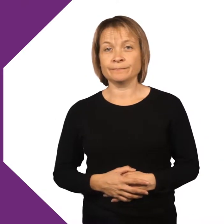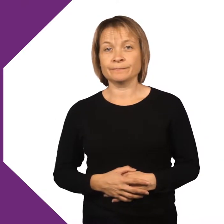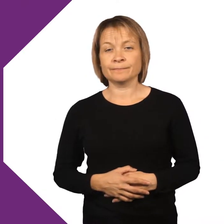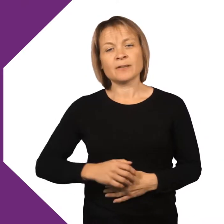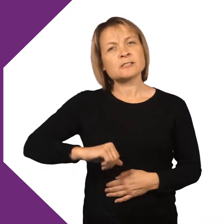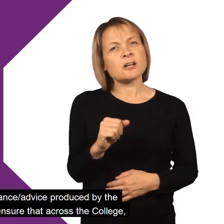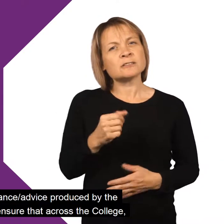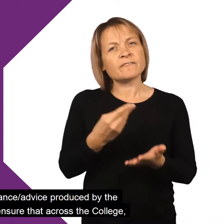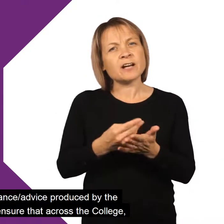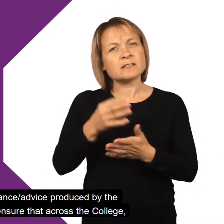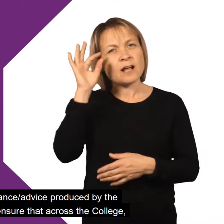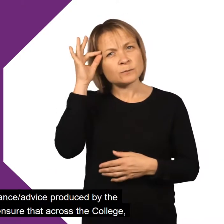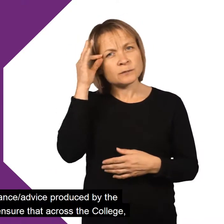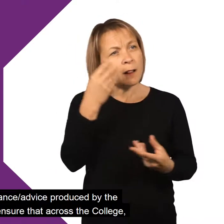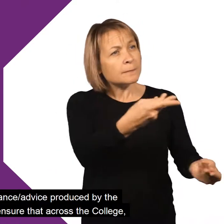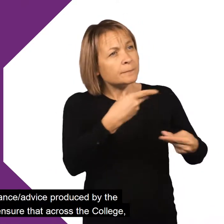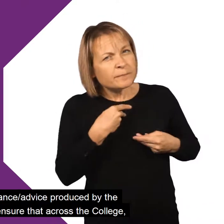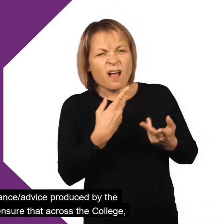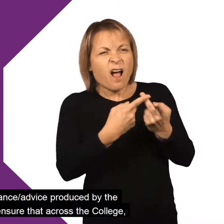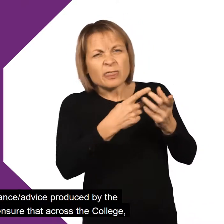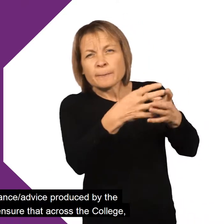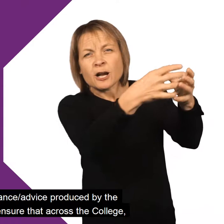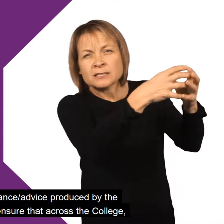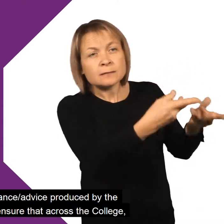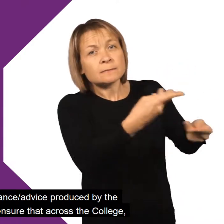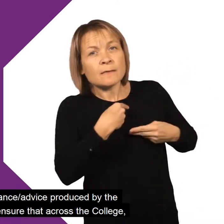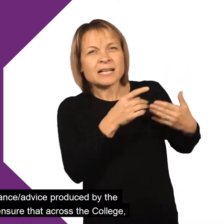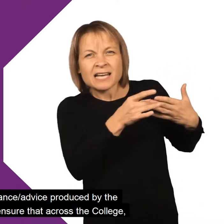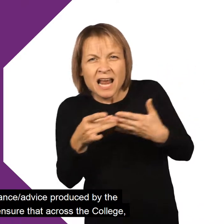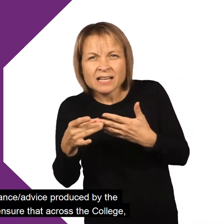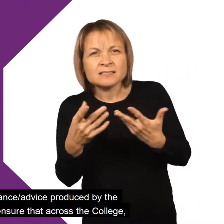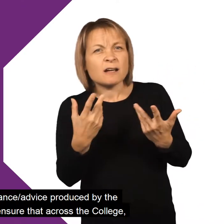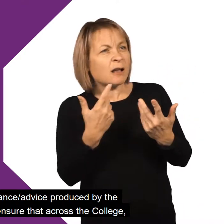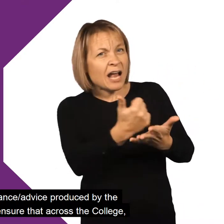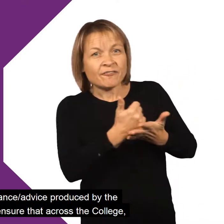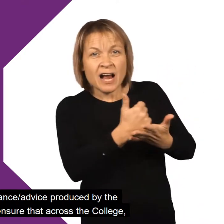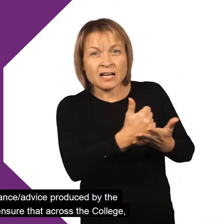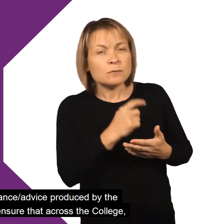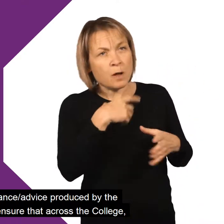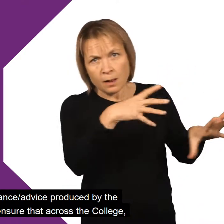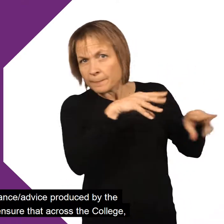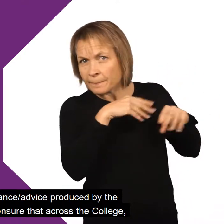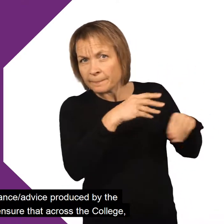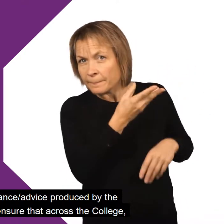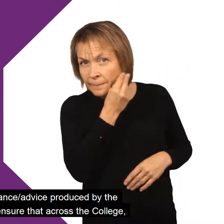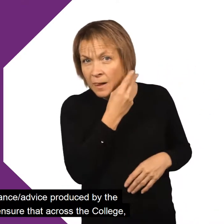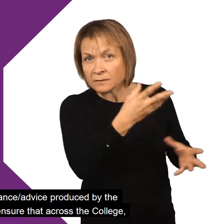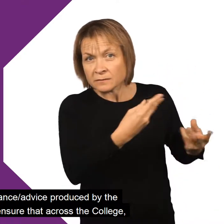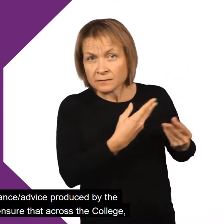Take on board guidance and advice produced by the SFC and others To ensure